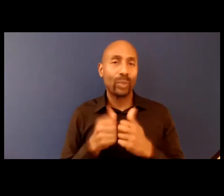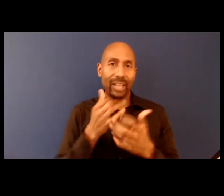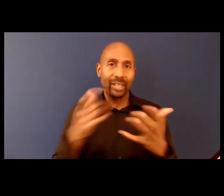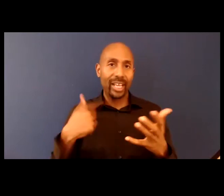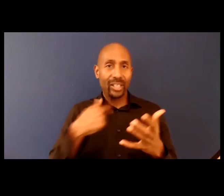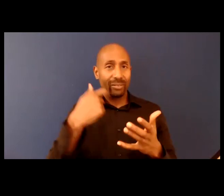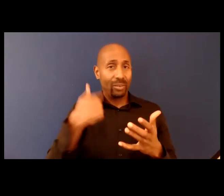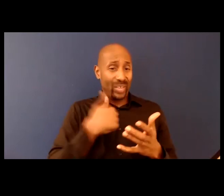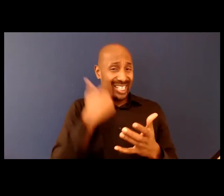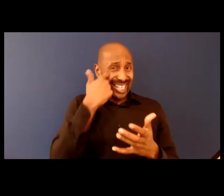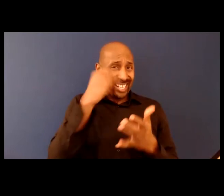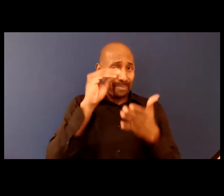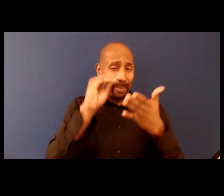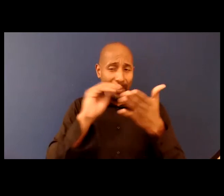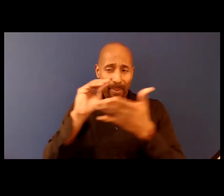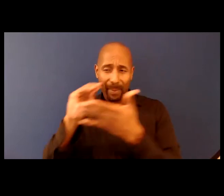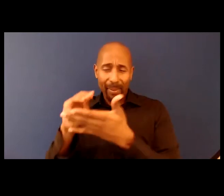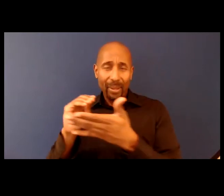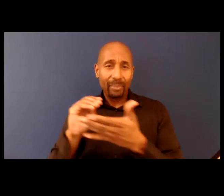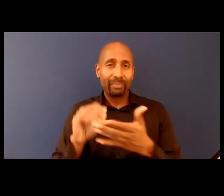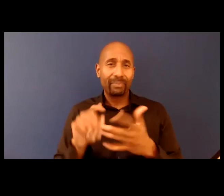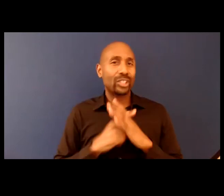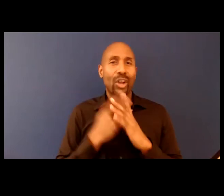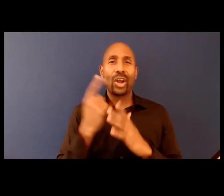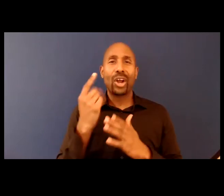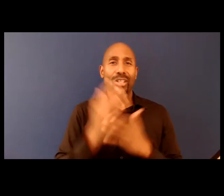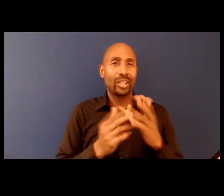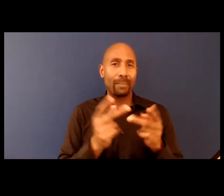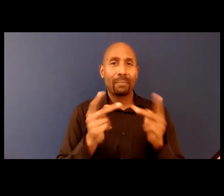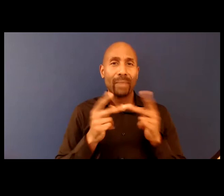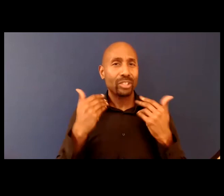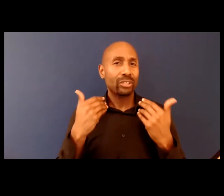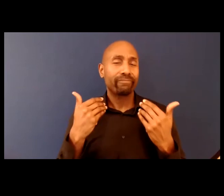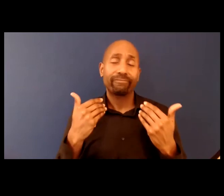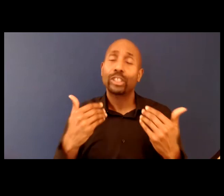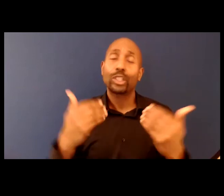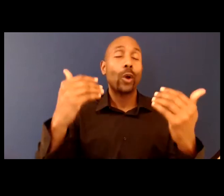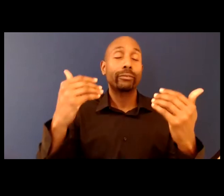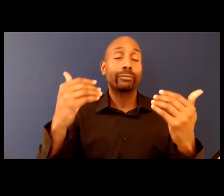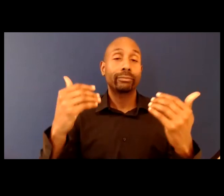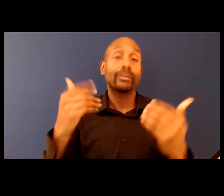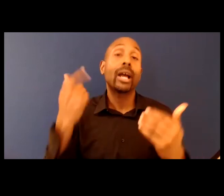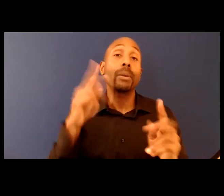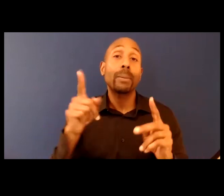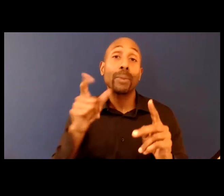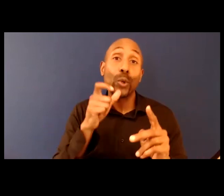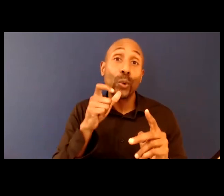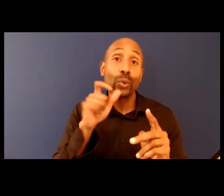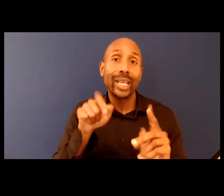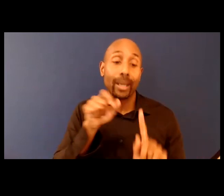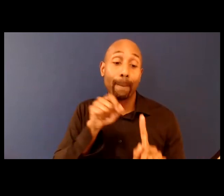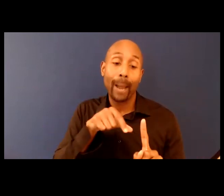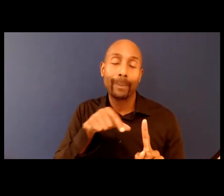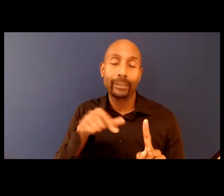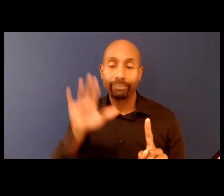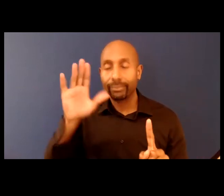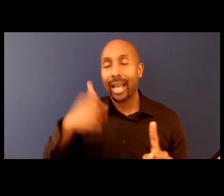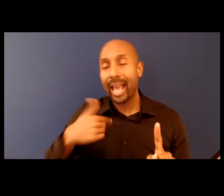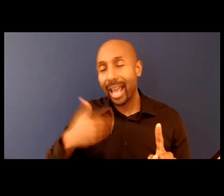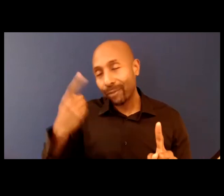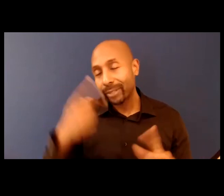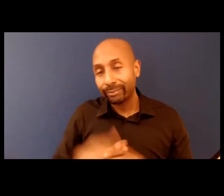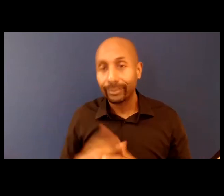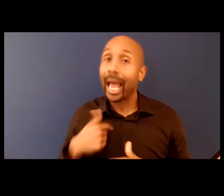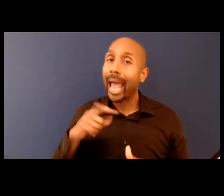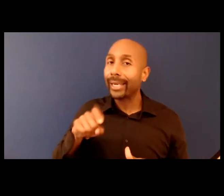For those who need prompts, hi, I'm one of them. Write about an experience of